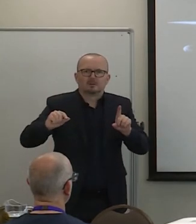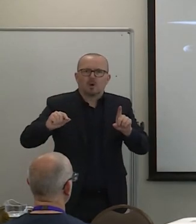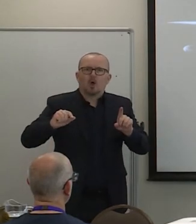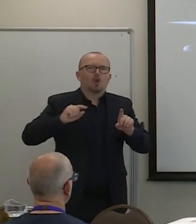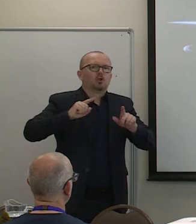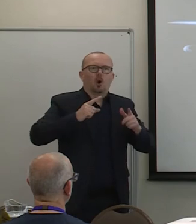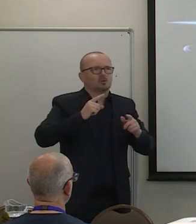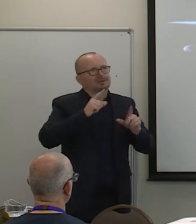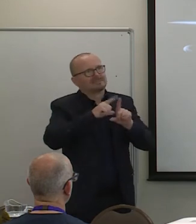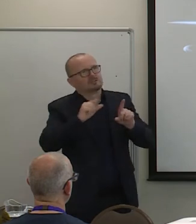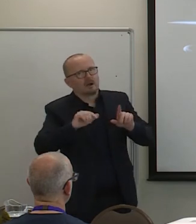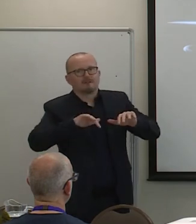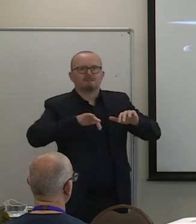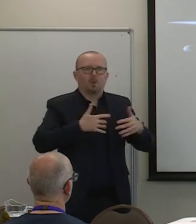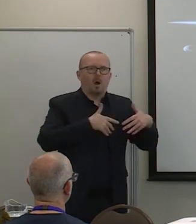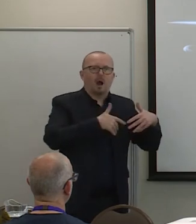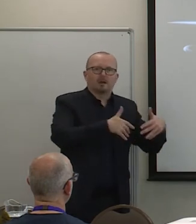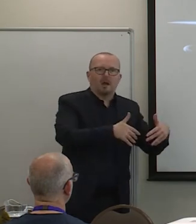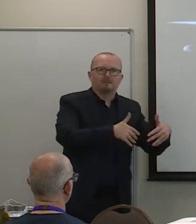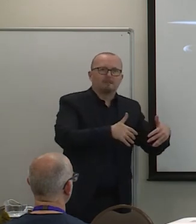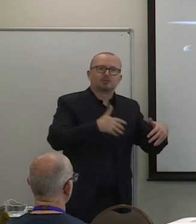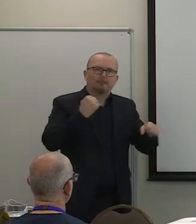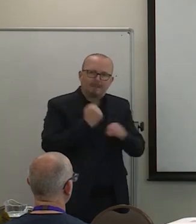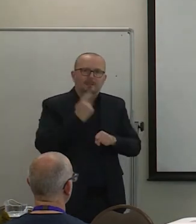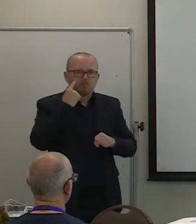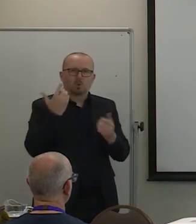make them look cool for the sake of looking cool.